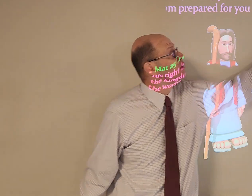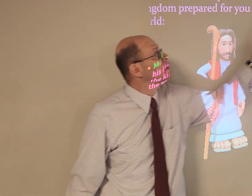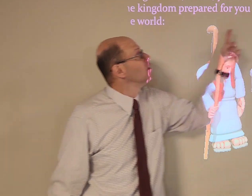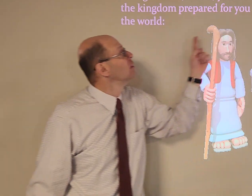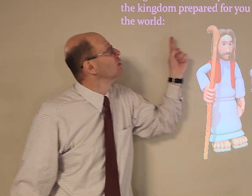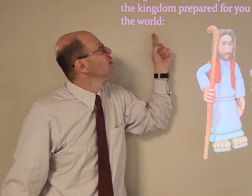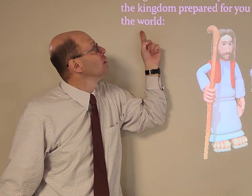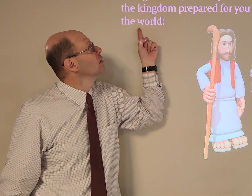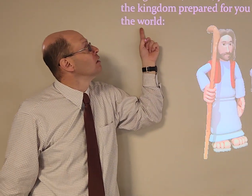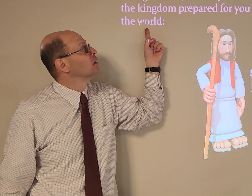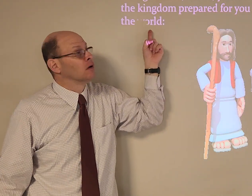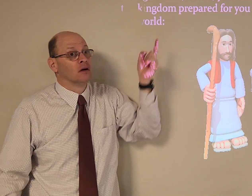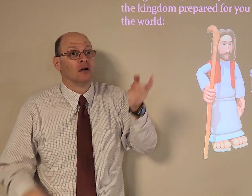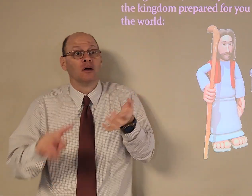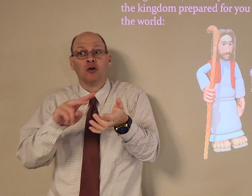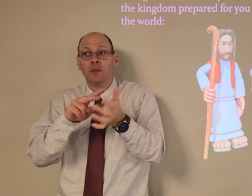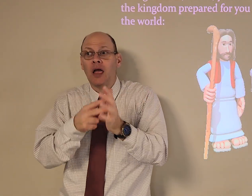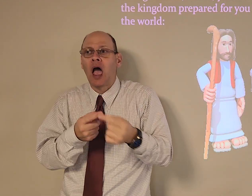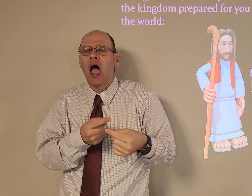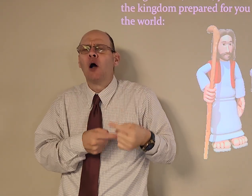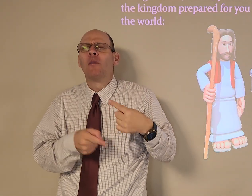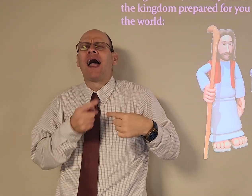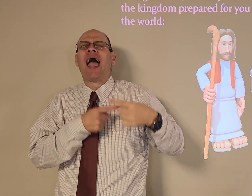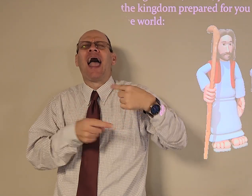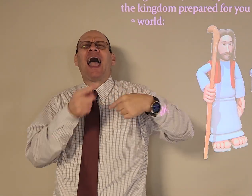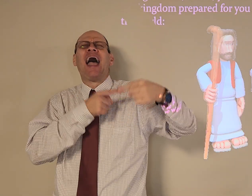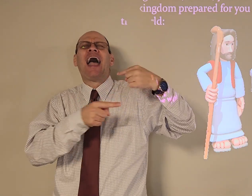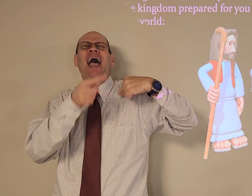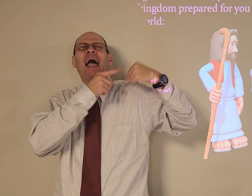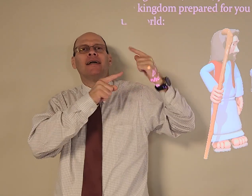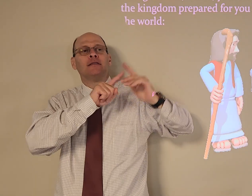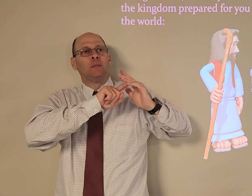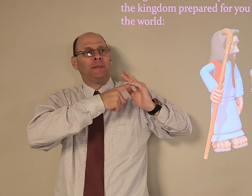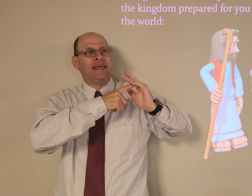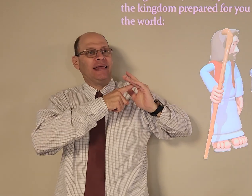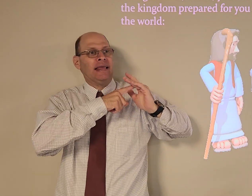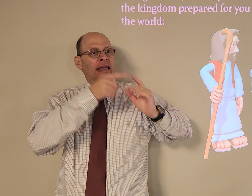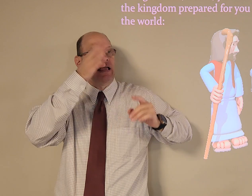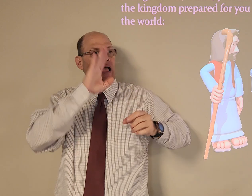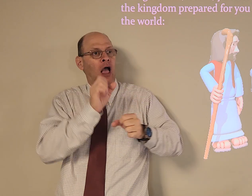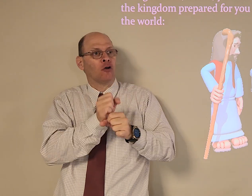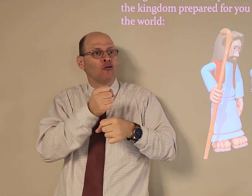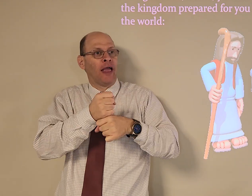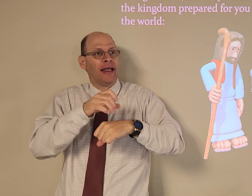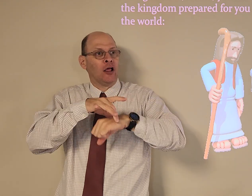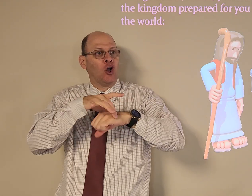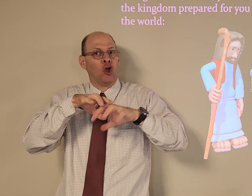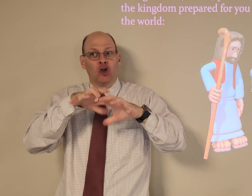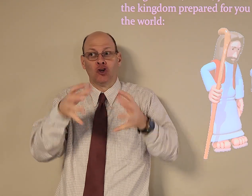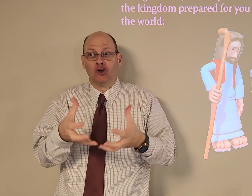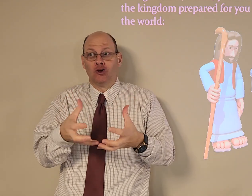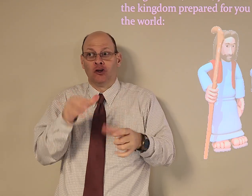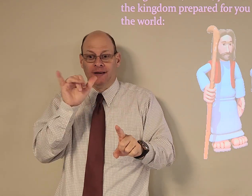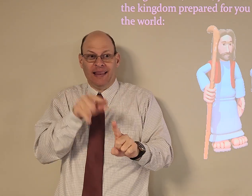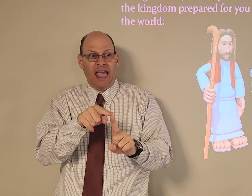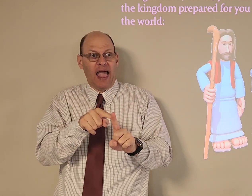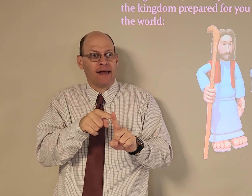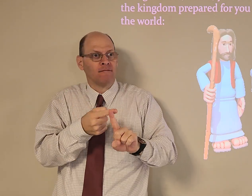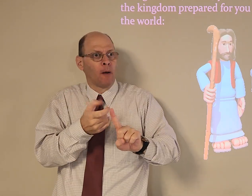So here, from the foundation of the world, it means if you go back way to the beginning when God created the